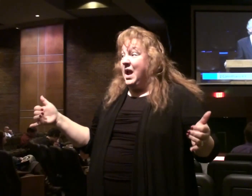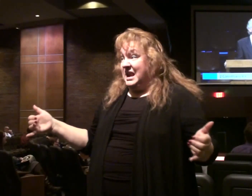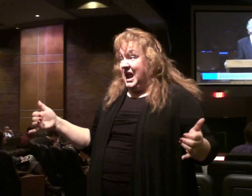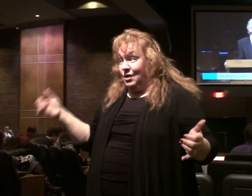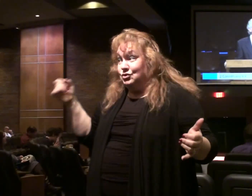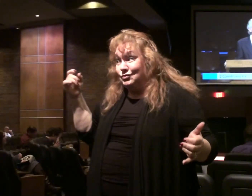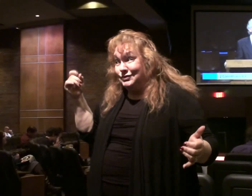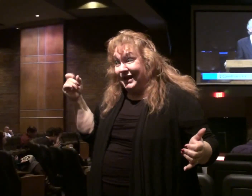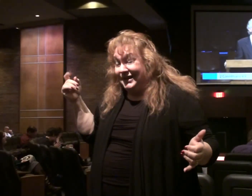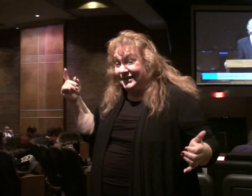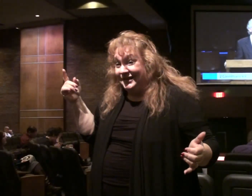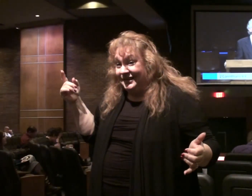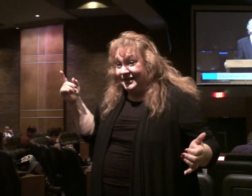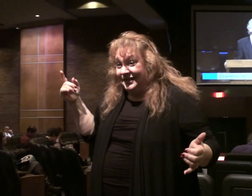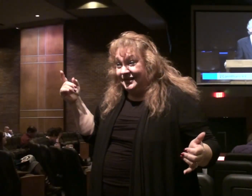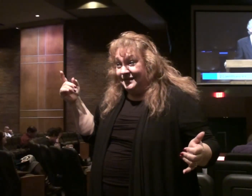now?